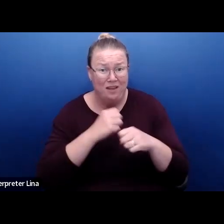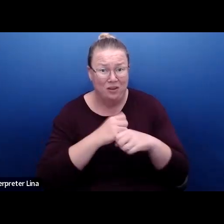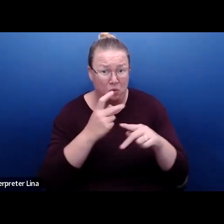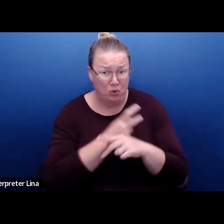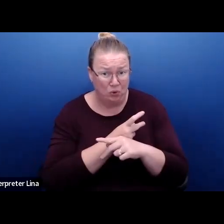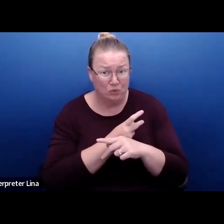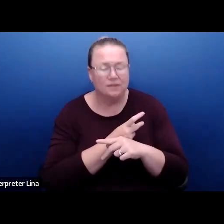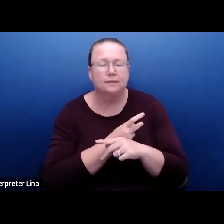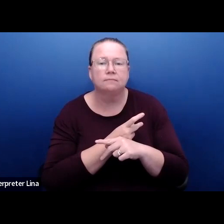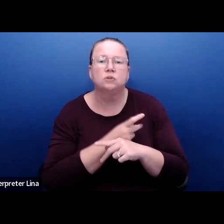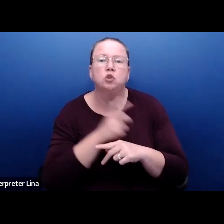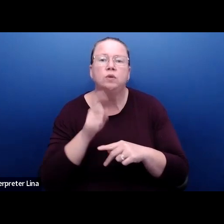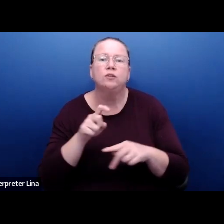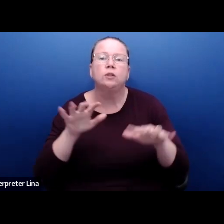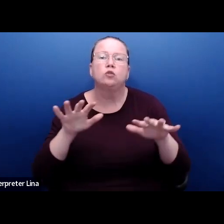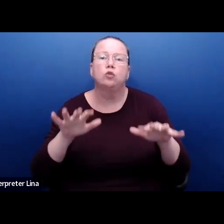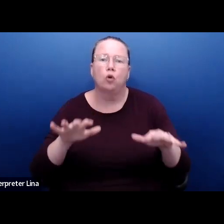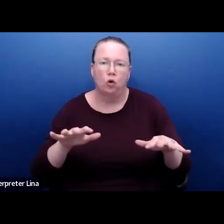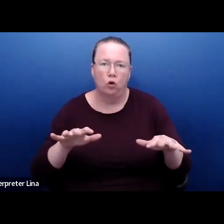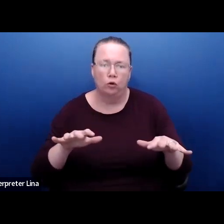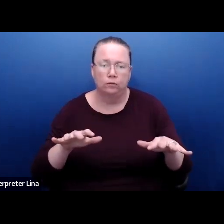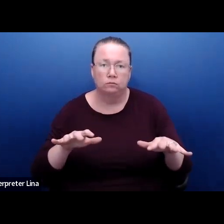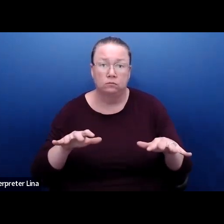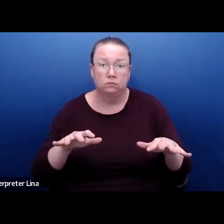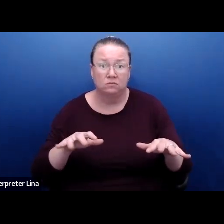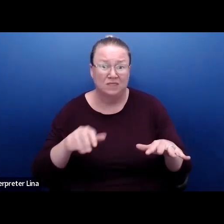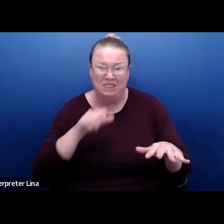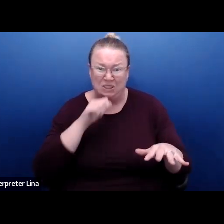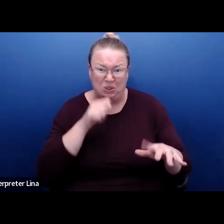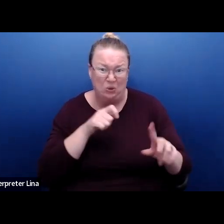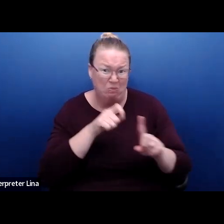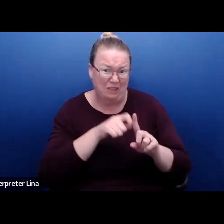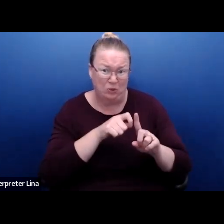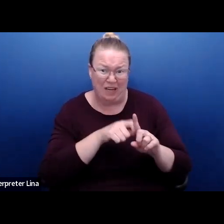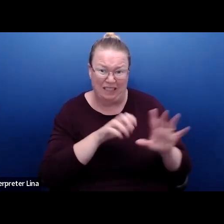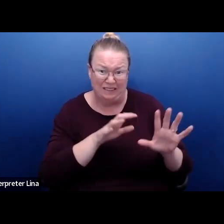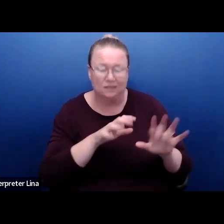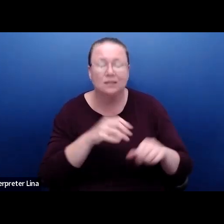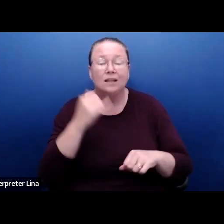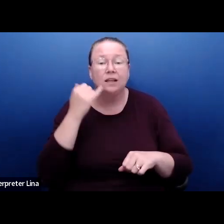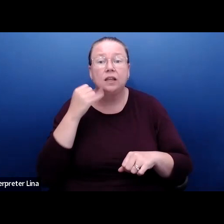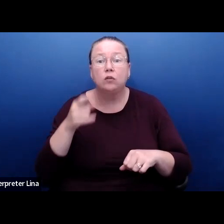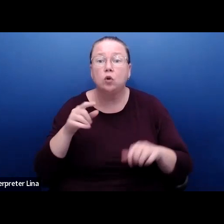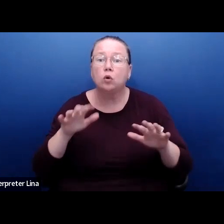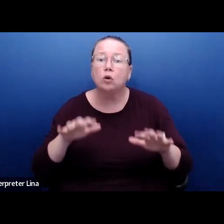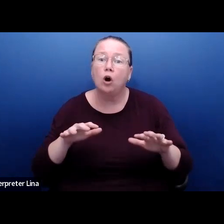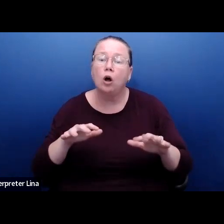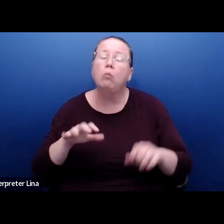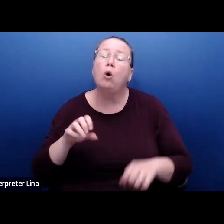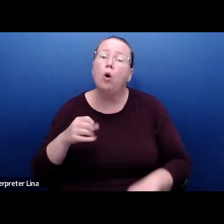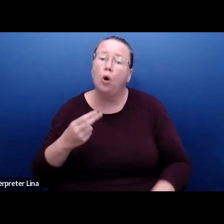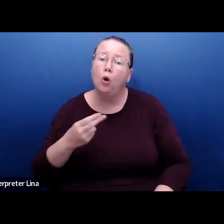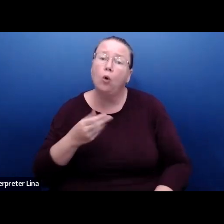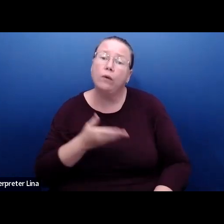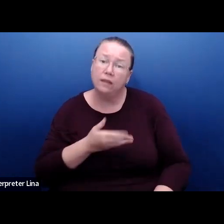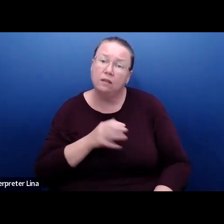Be very calm, but don't be patronizing. Because if you're calm and say, oh, they're there,